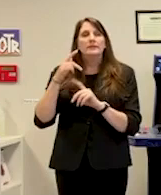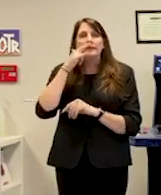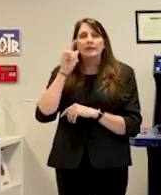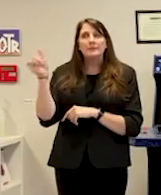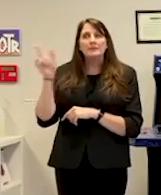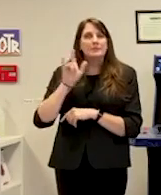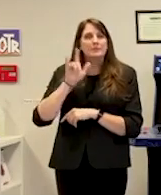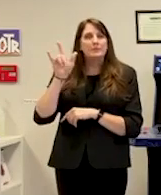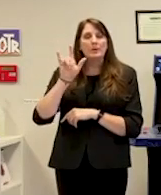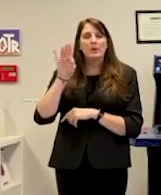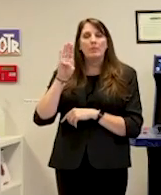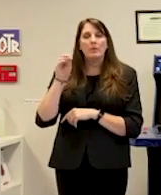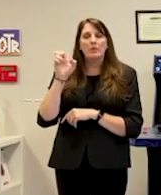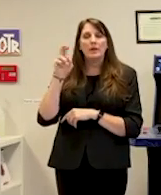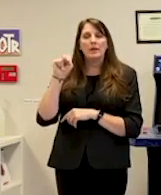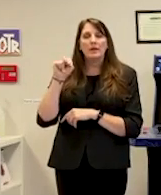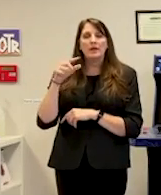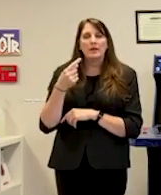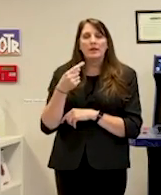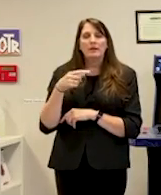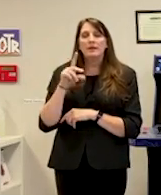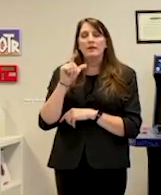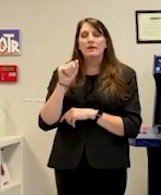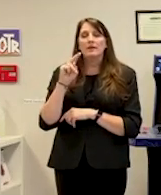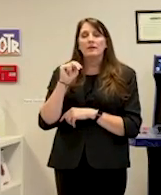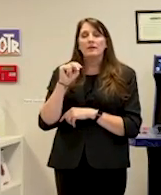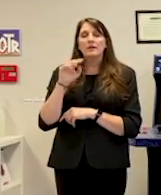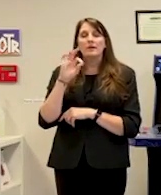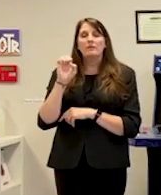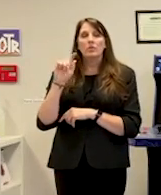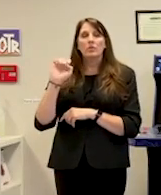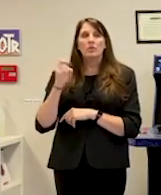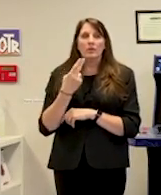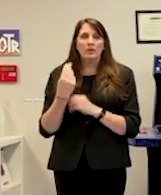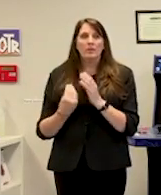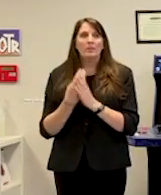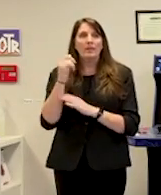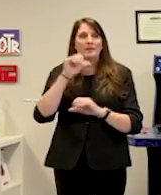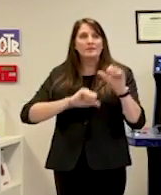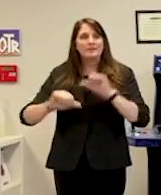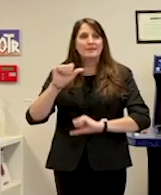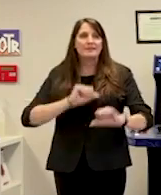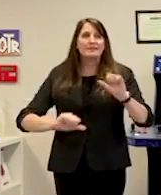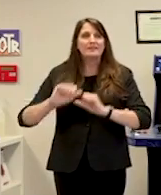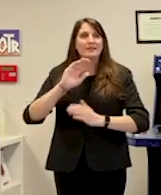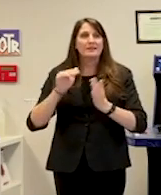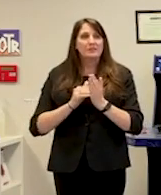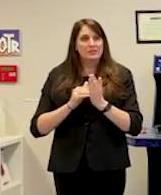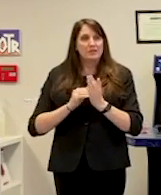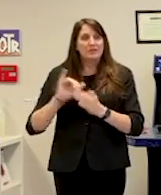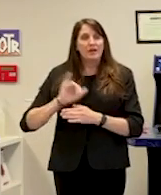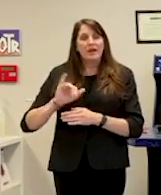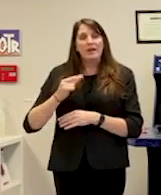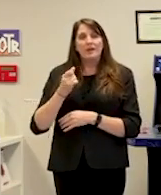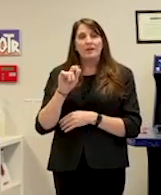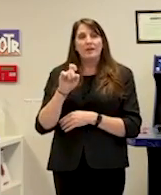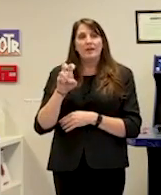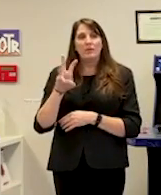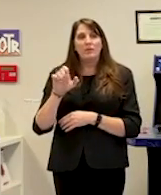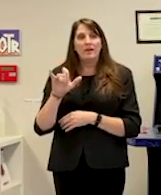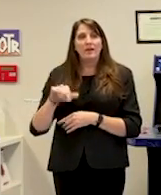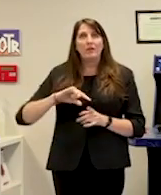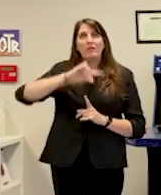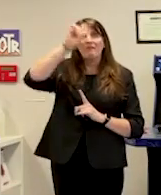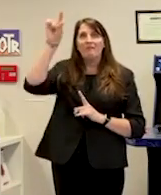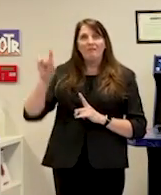Boeing, to the Danforth Plant Science Center, and to the Gateway Arch, and encouraged learning in science, engineering, technology,